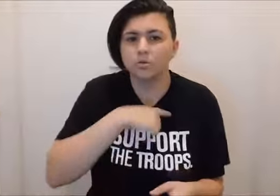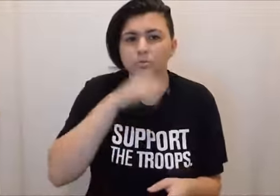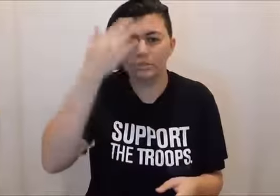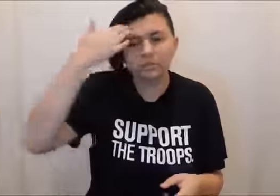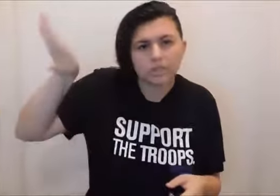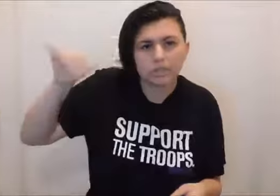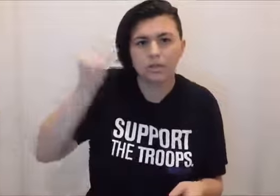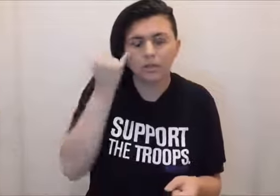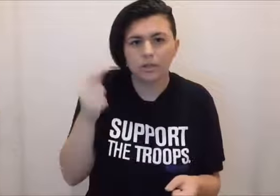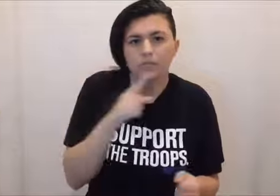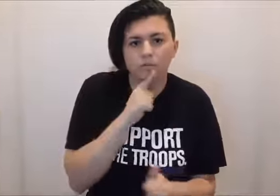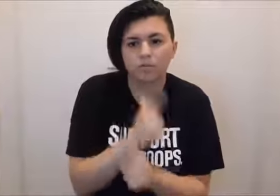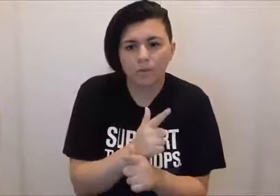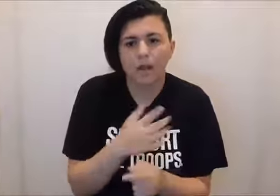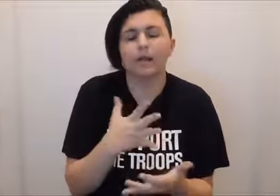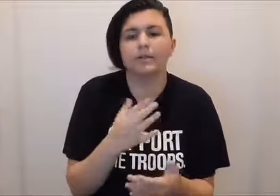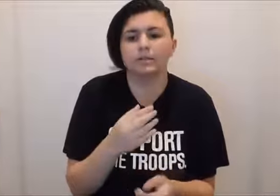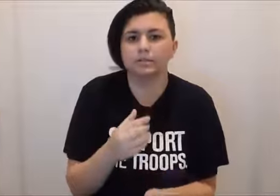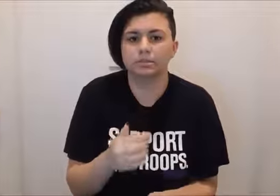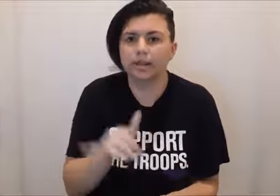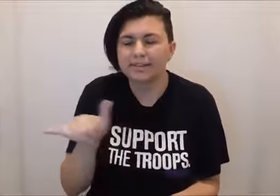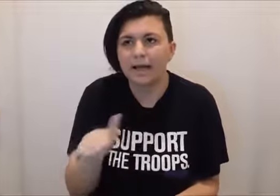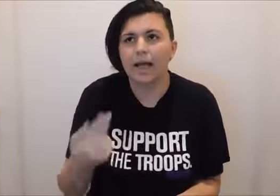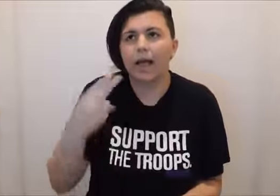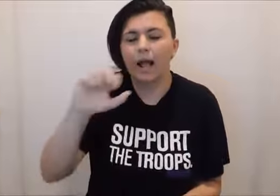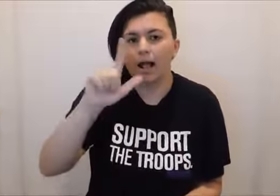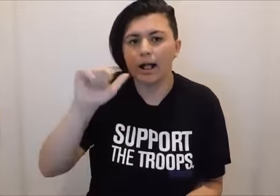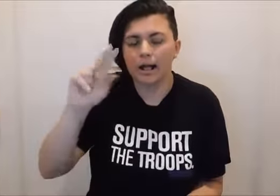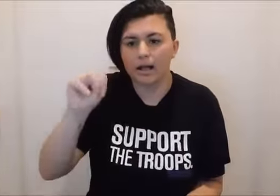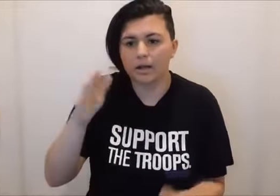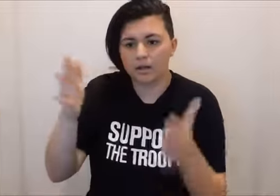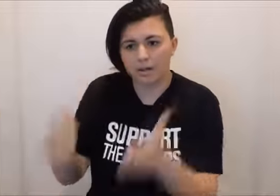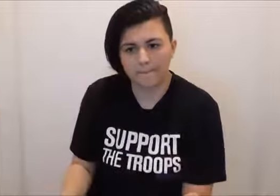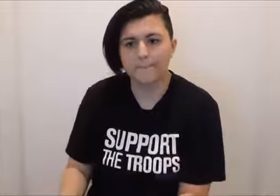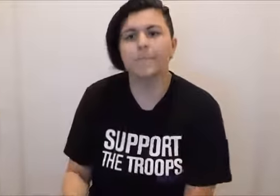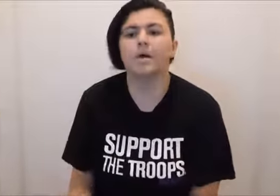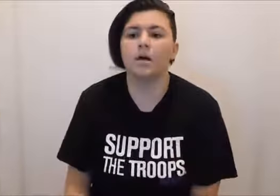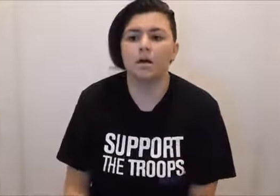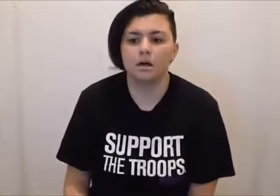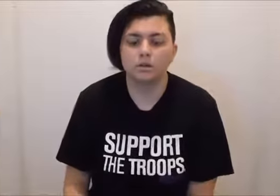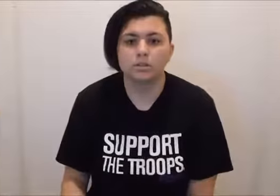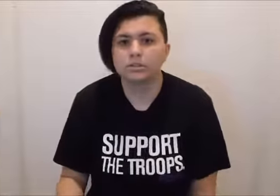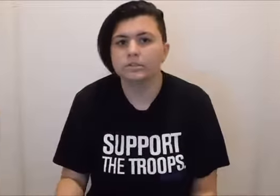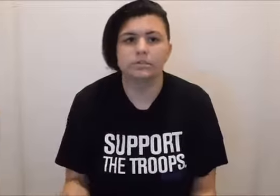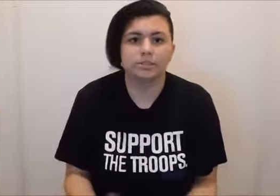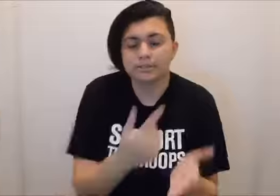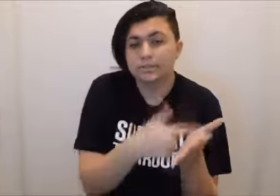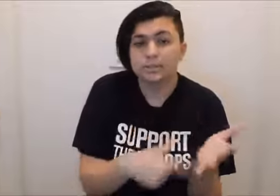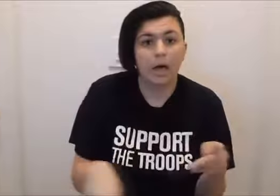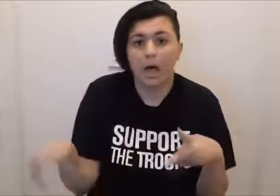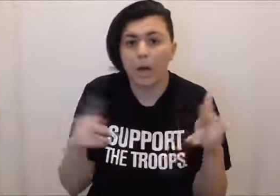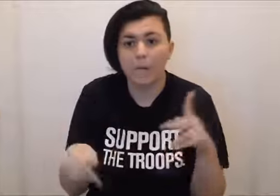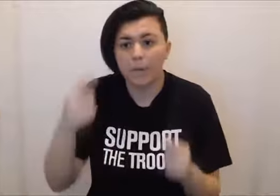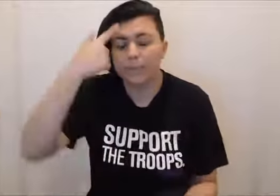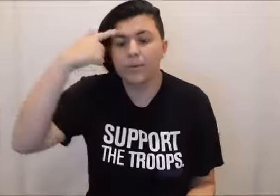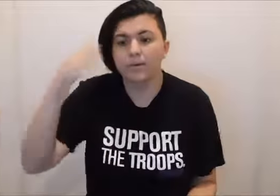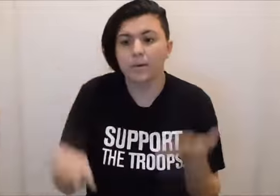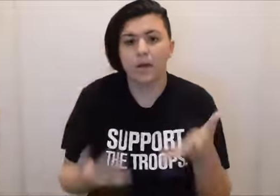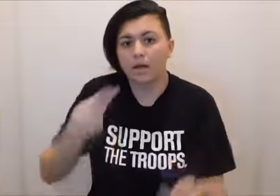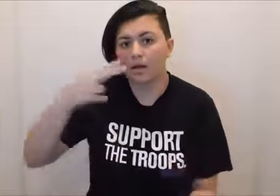Some different aspects, include the existence of Helen. Some people think that Helen represents the